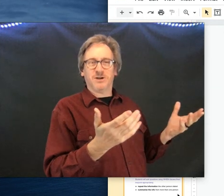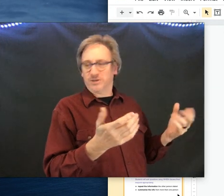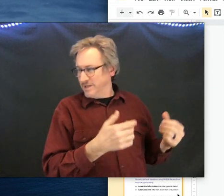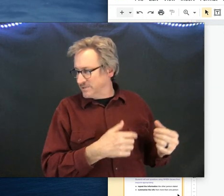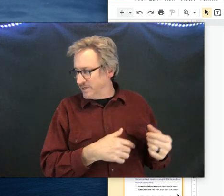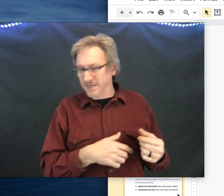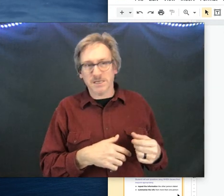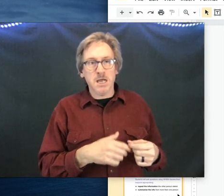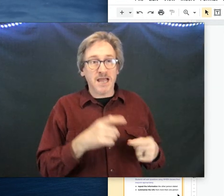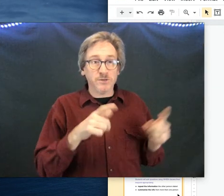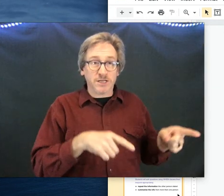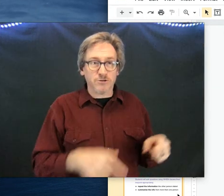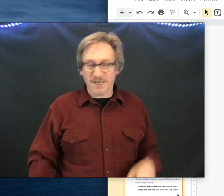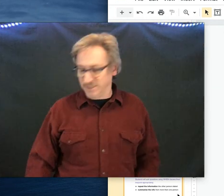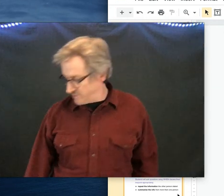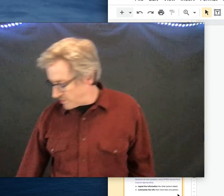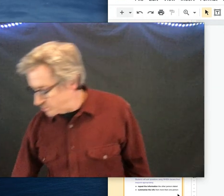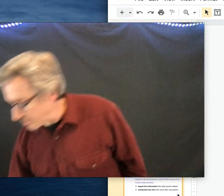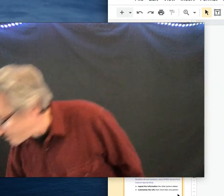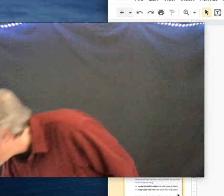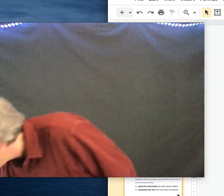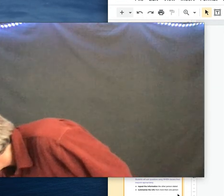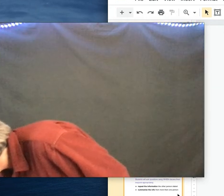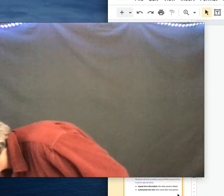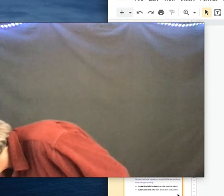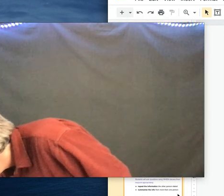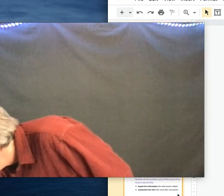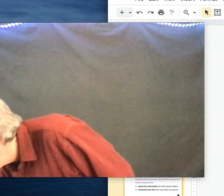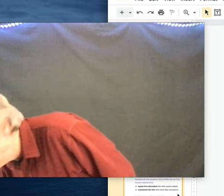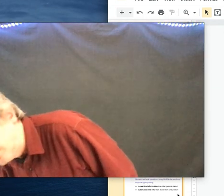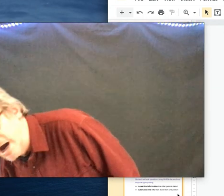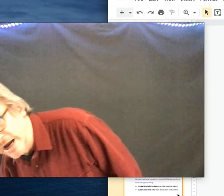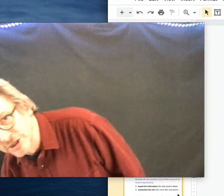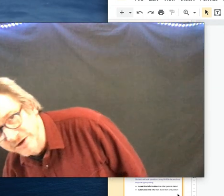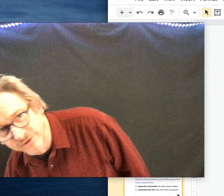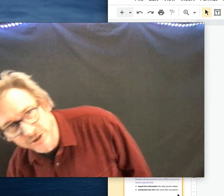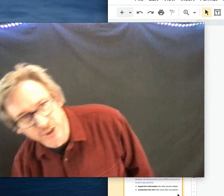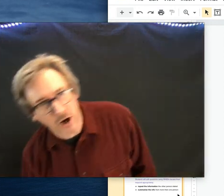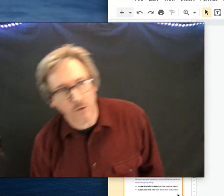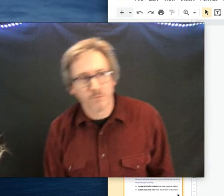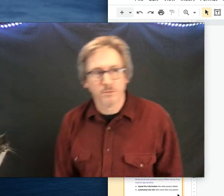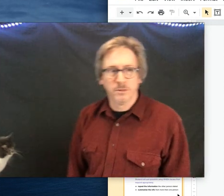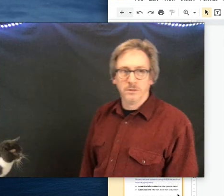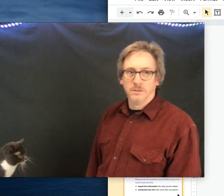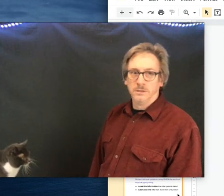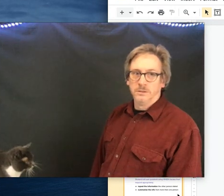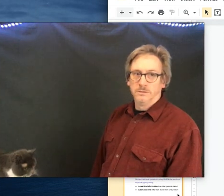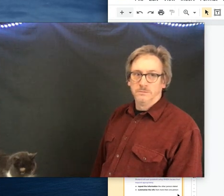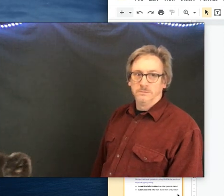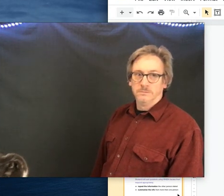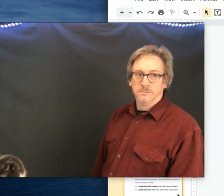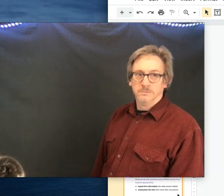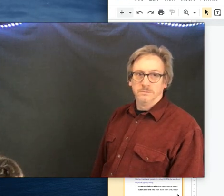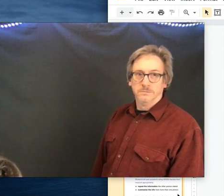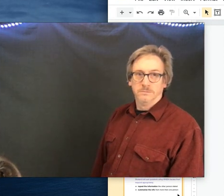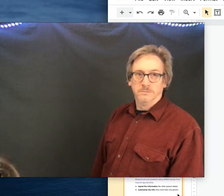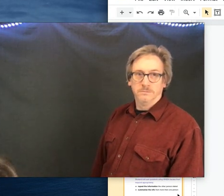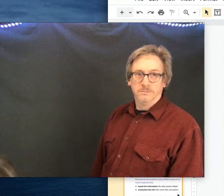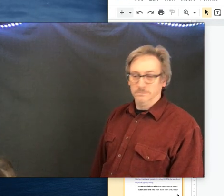contrastive structure. That's what it is. I used contrastive structure to shift and show